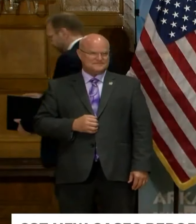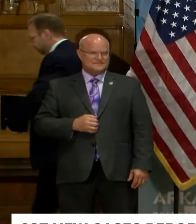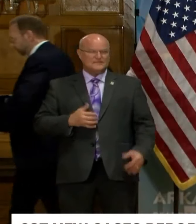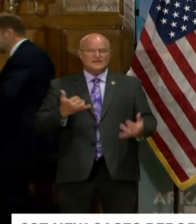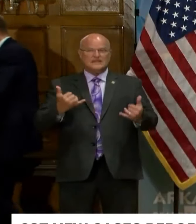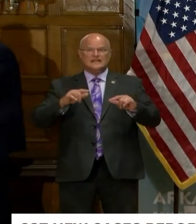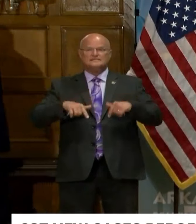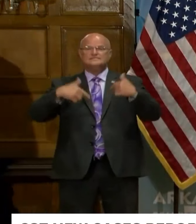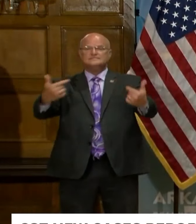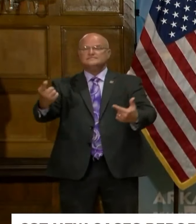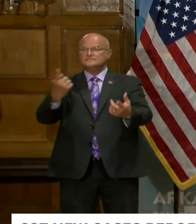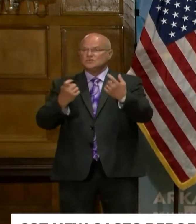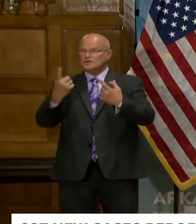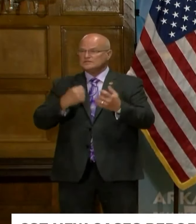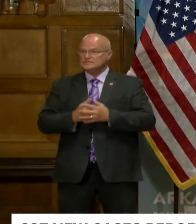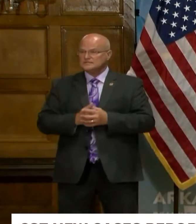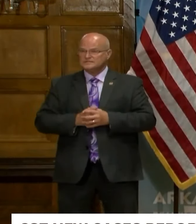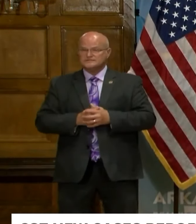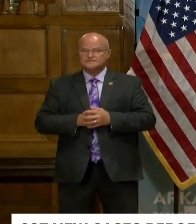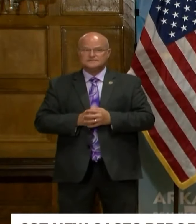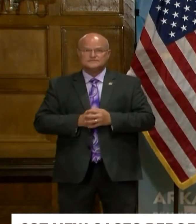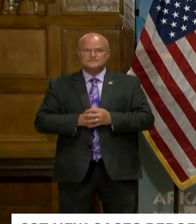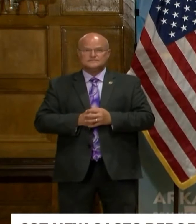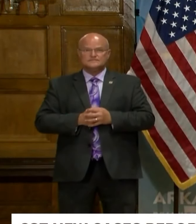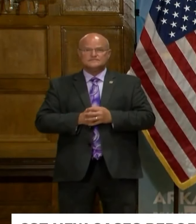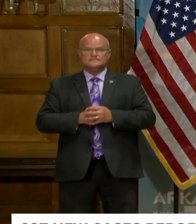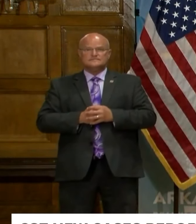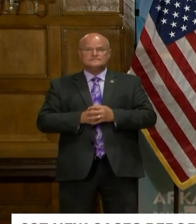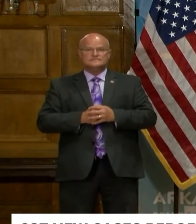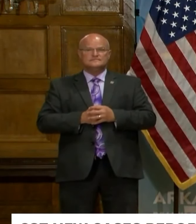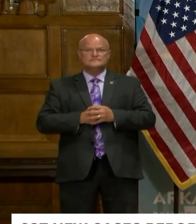With that, we'll take questions.